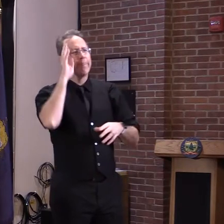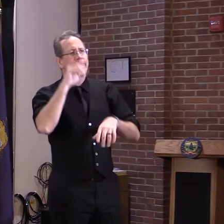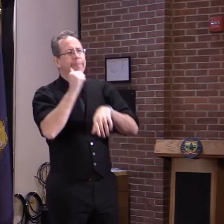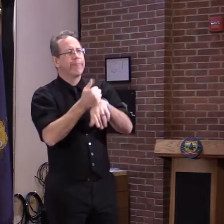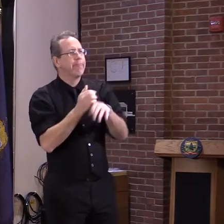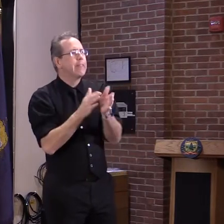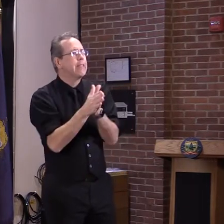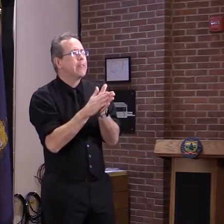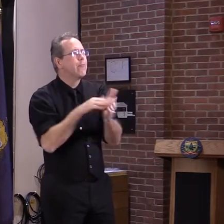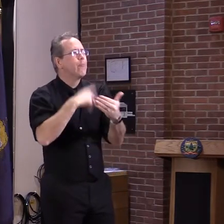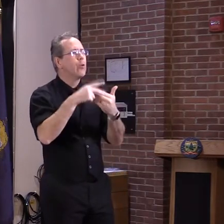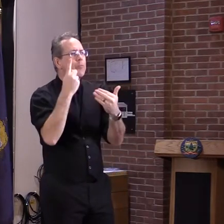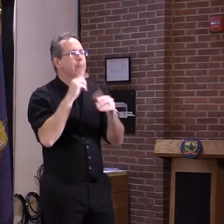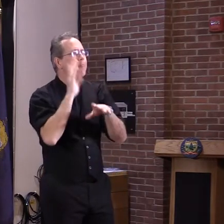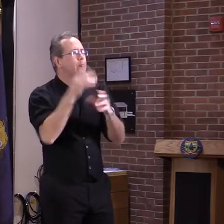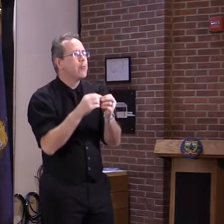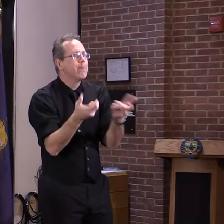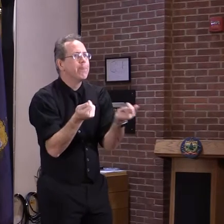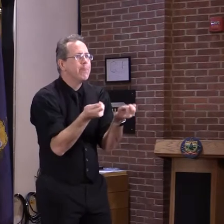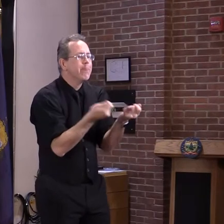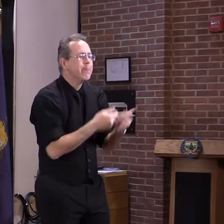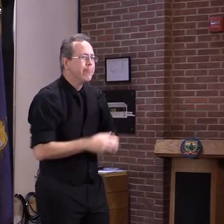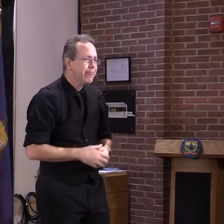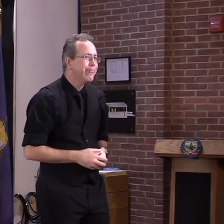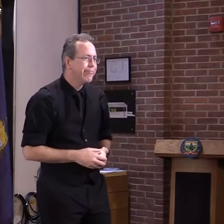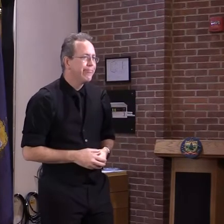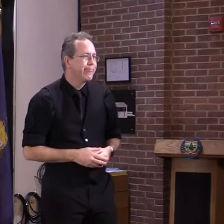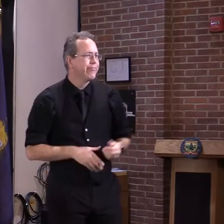Ed Barber, Newport Daily Express.